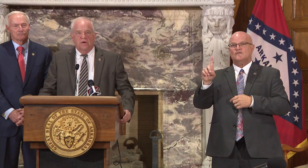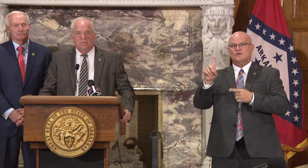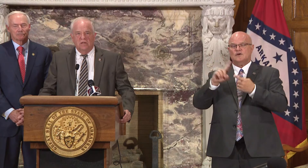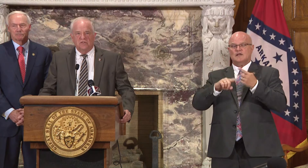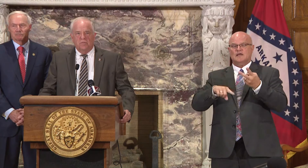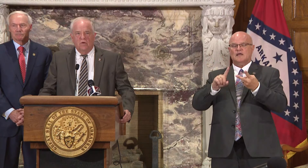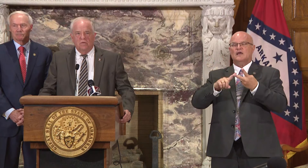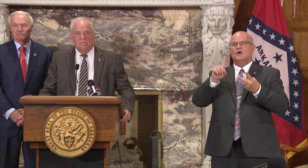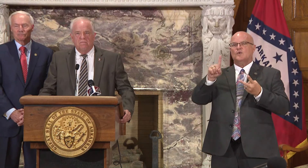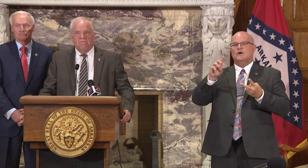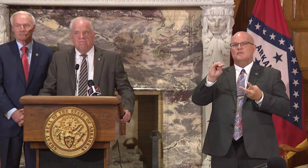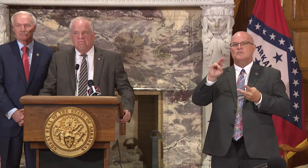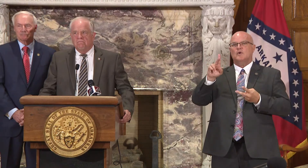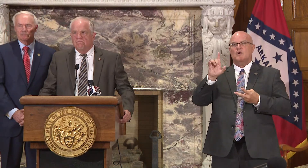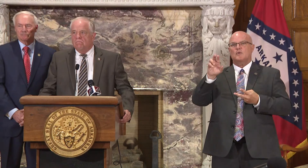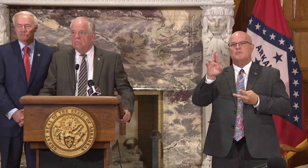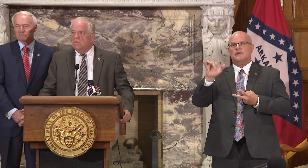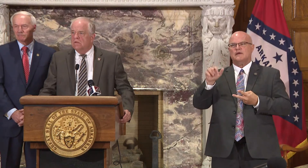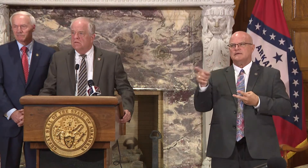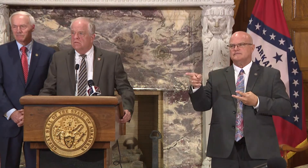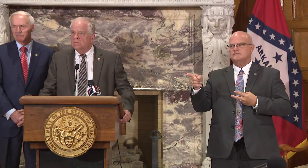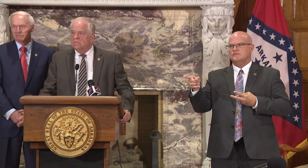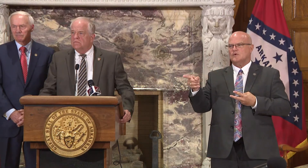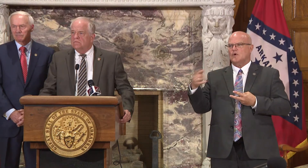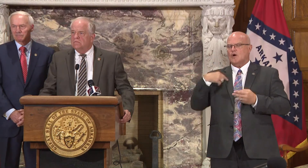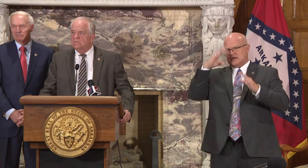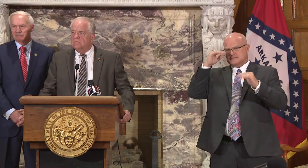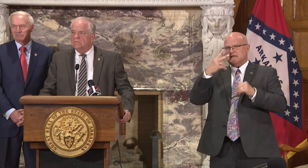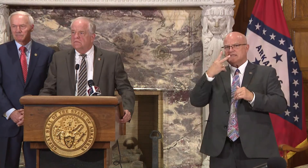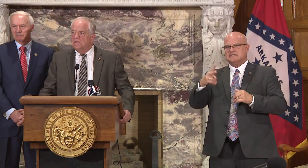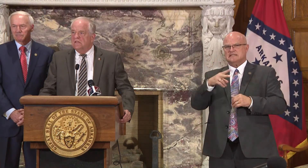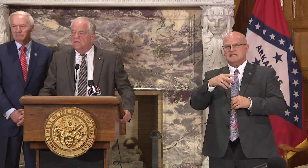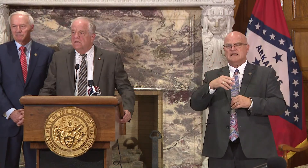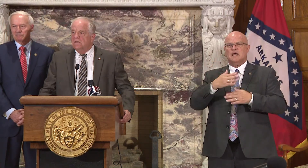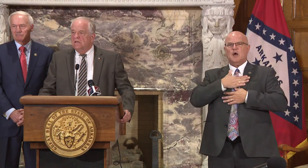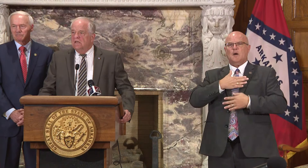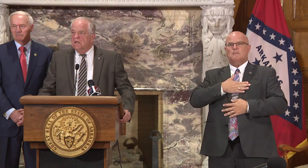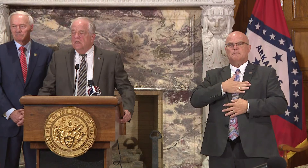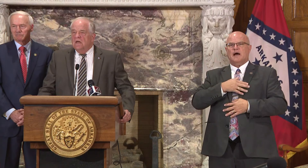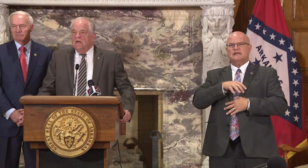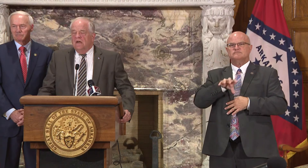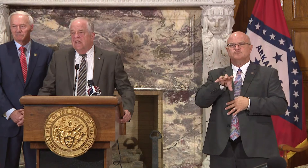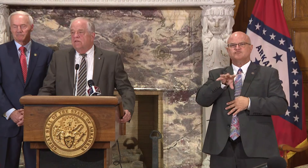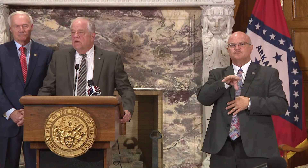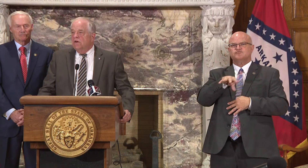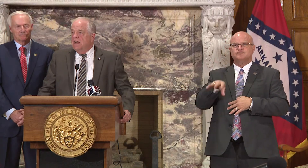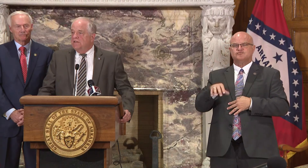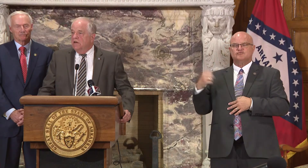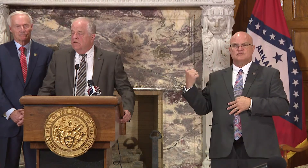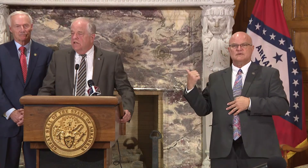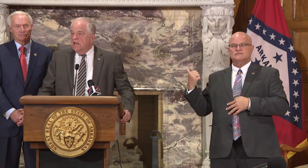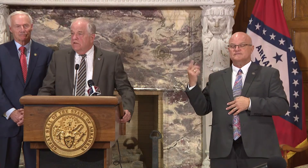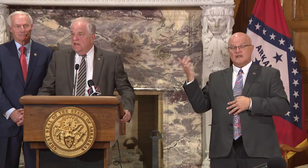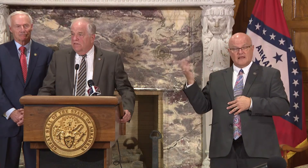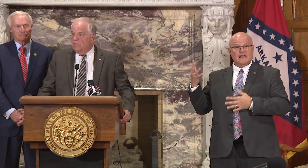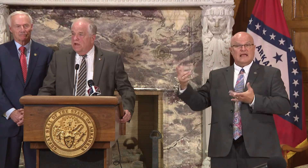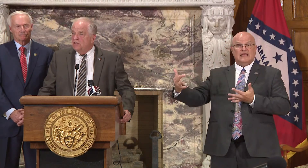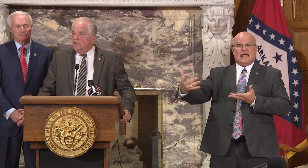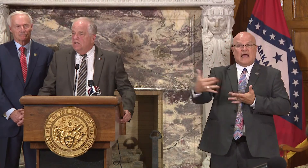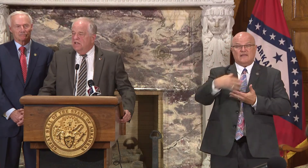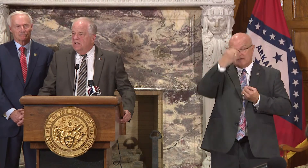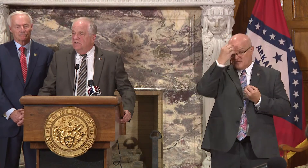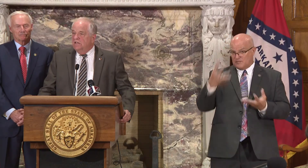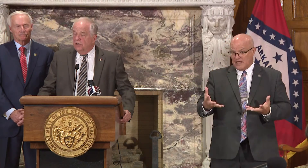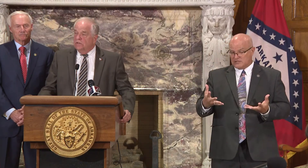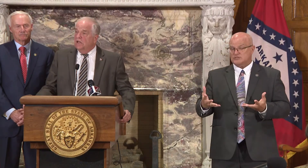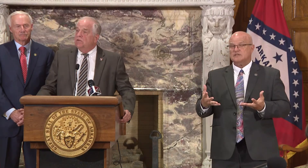from Mulberry Police Department. Colonel, why did the police like to see body cam footage released that the officers Again, have? they're out there getting that